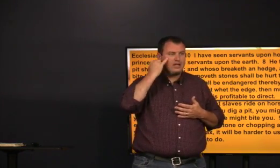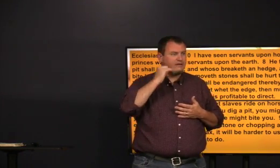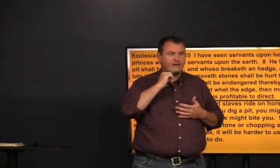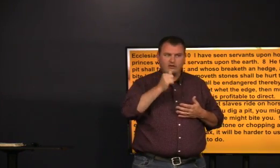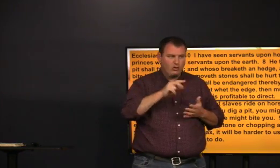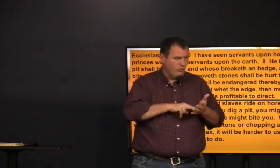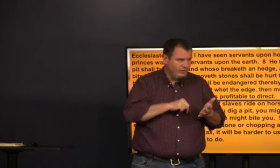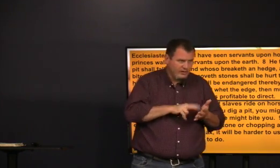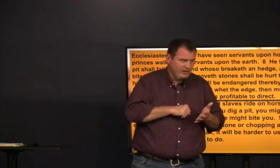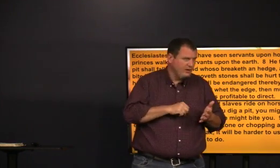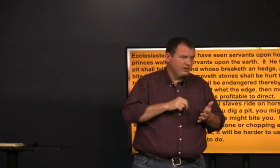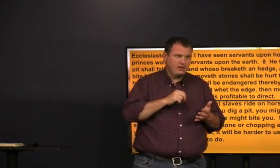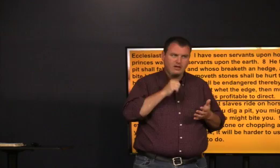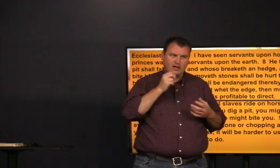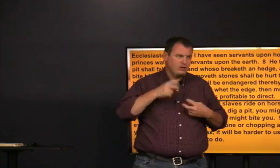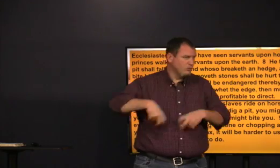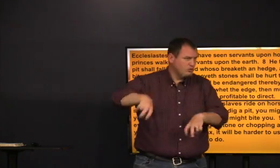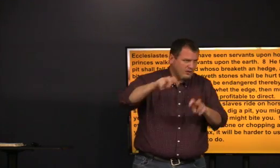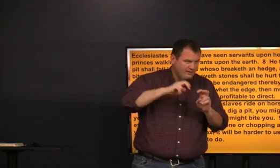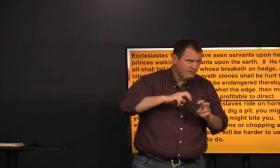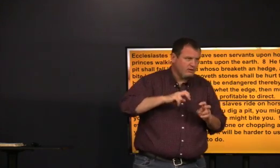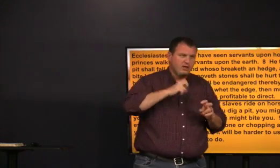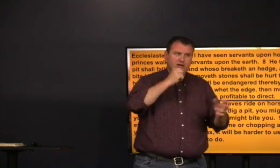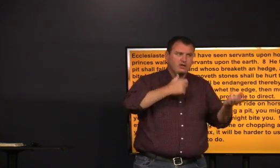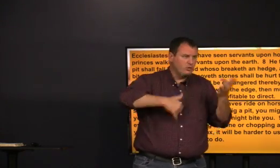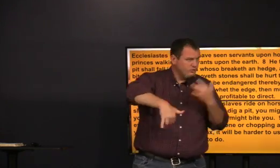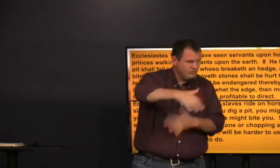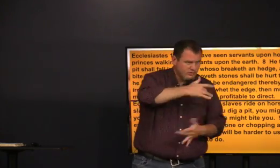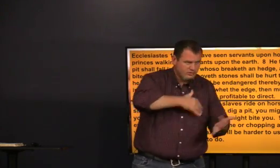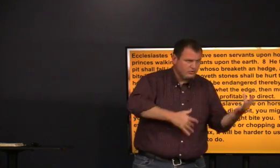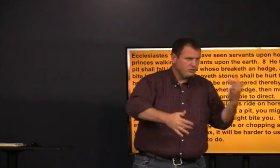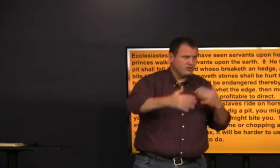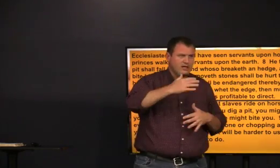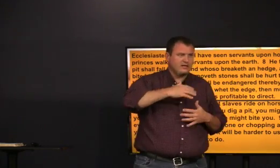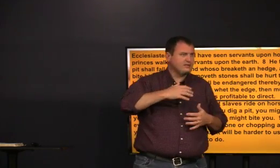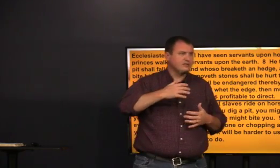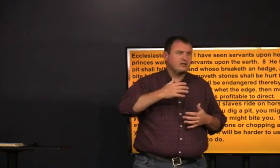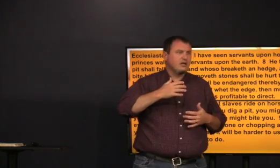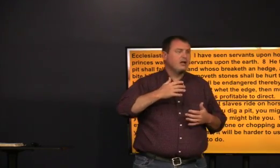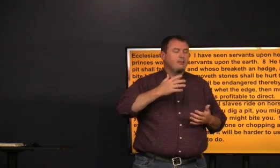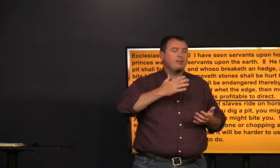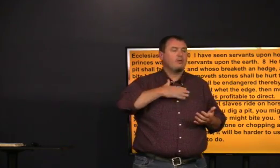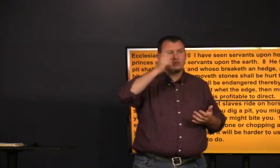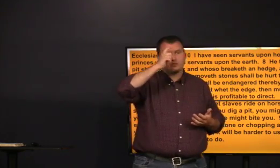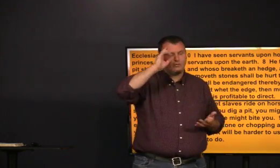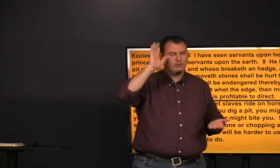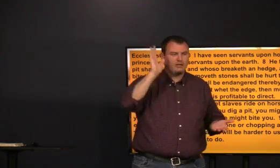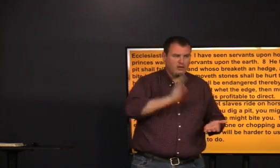If I don't read, I don't travel, don't socialize, my wisdom will be